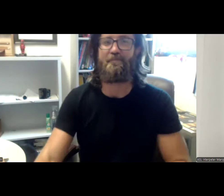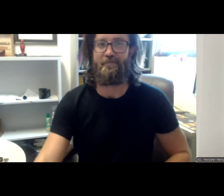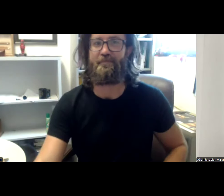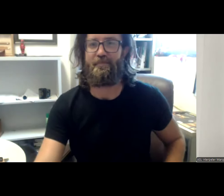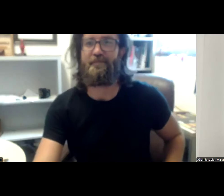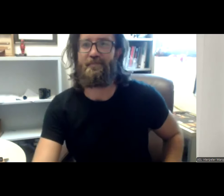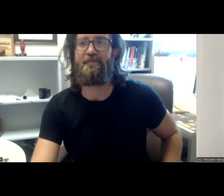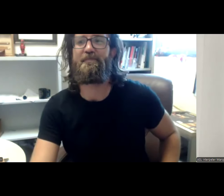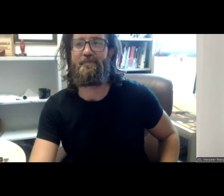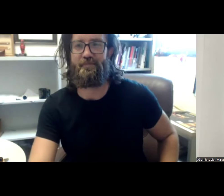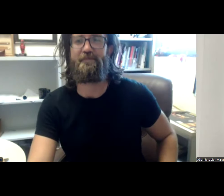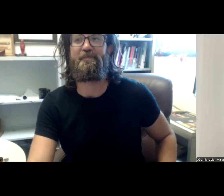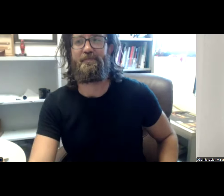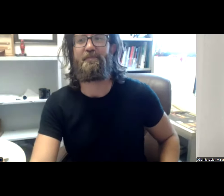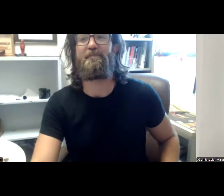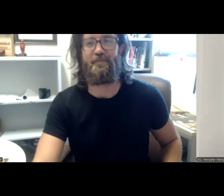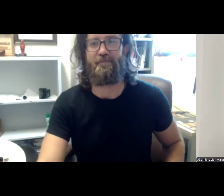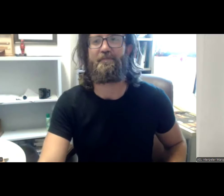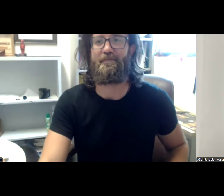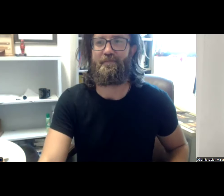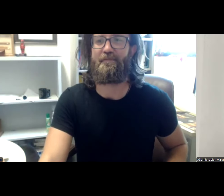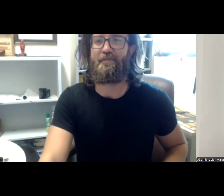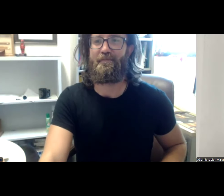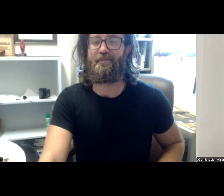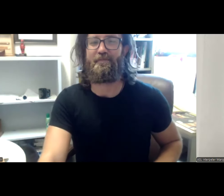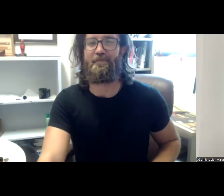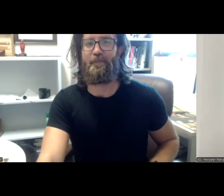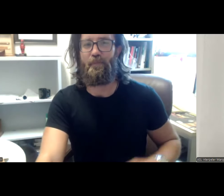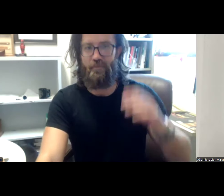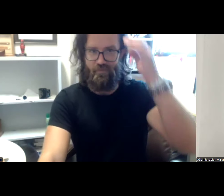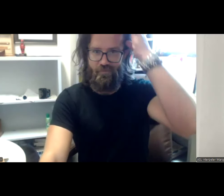on the context what you're using. We're going to go ahead and switch interpreters.